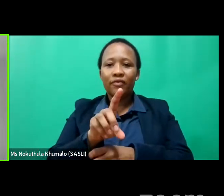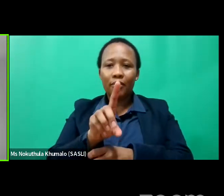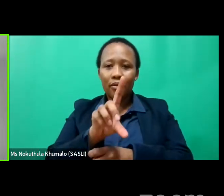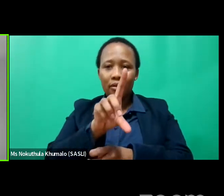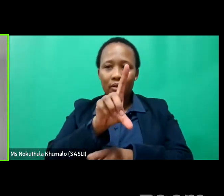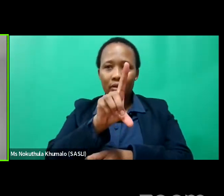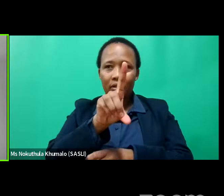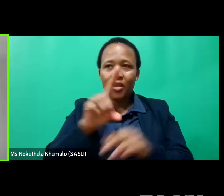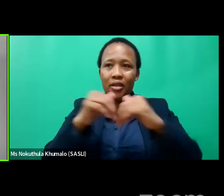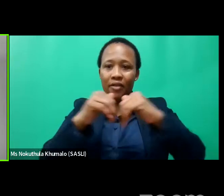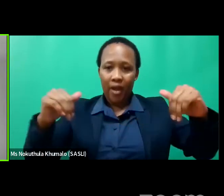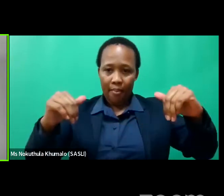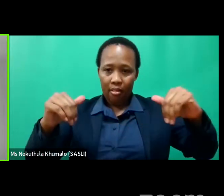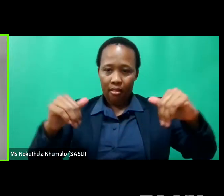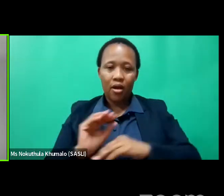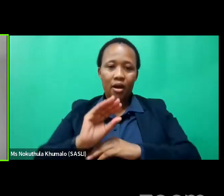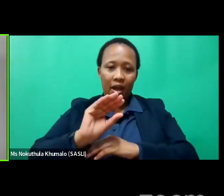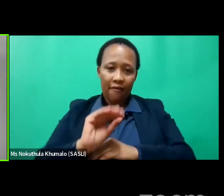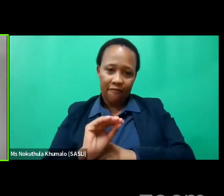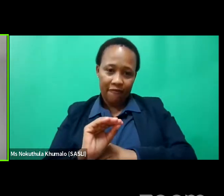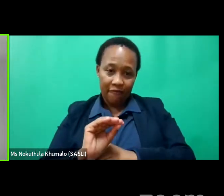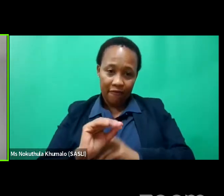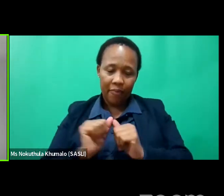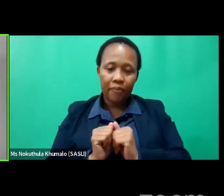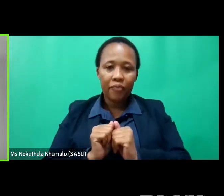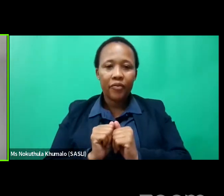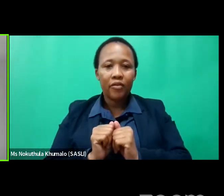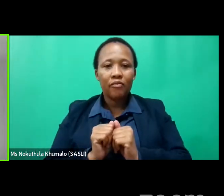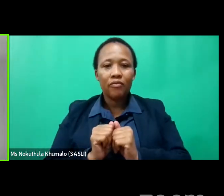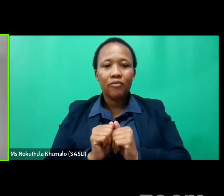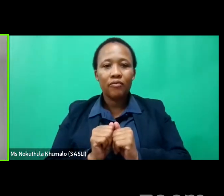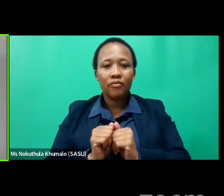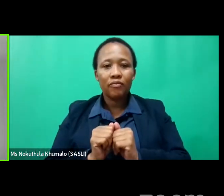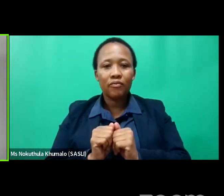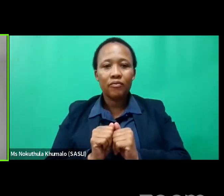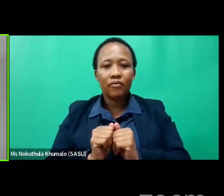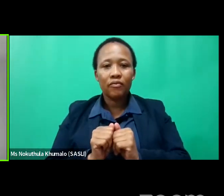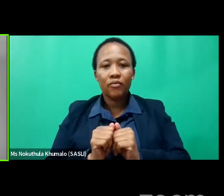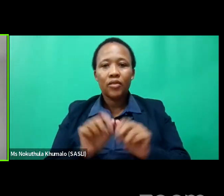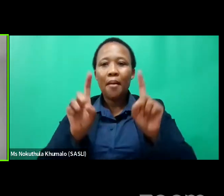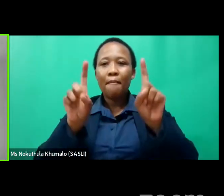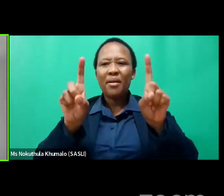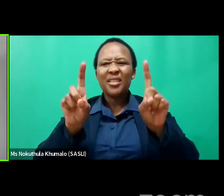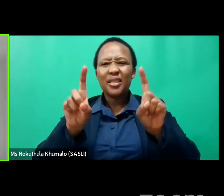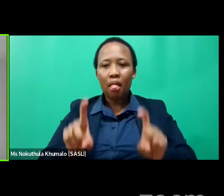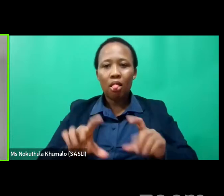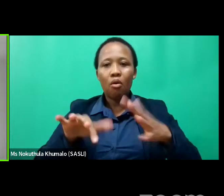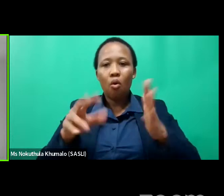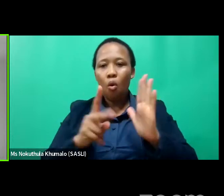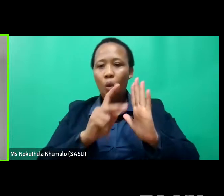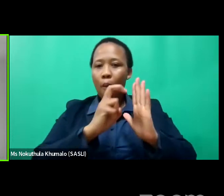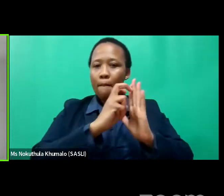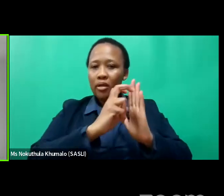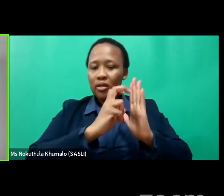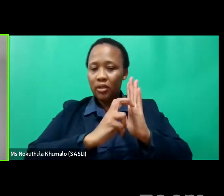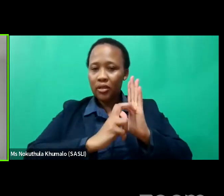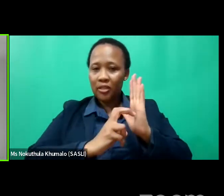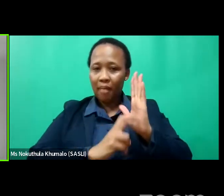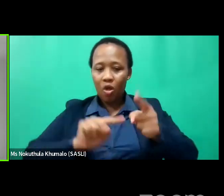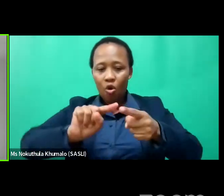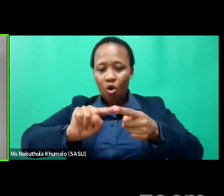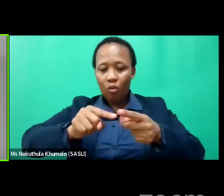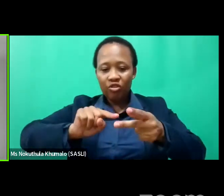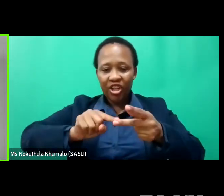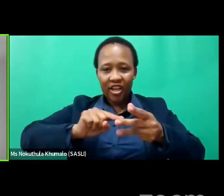people. The principal objective of South Africa's integrated national disability strategy is